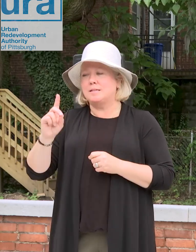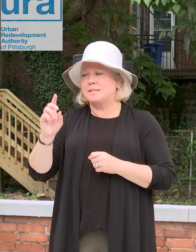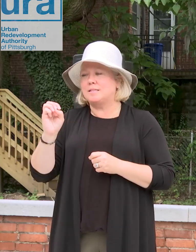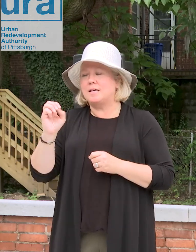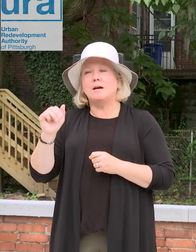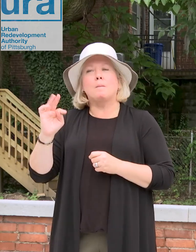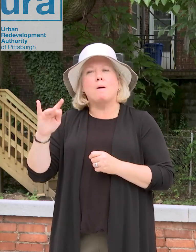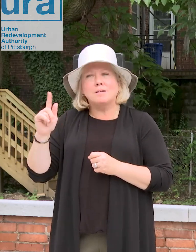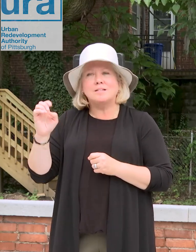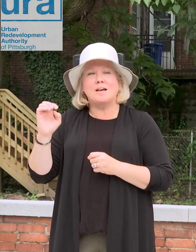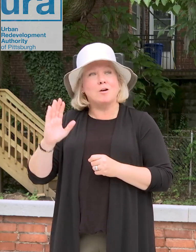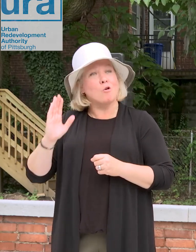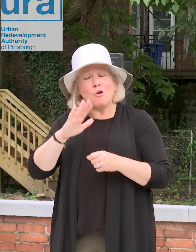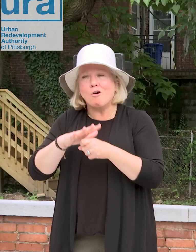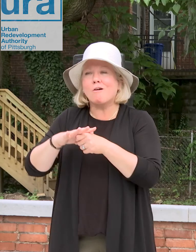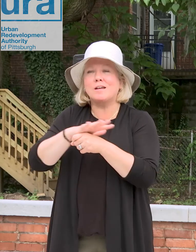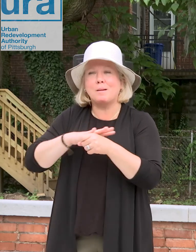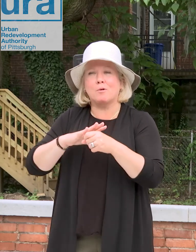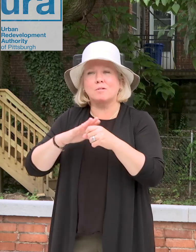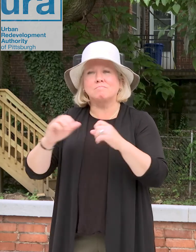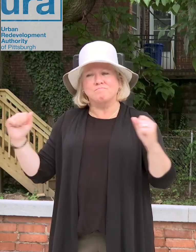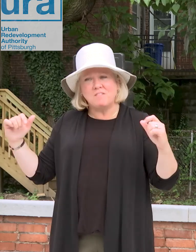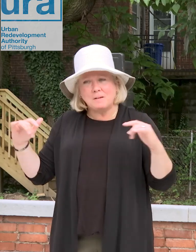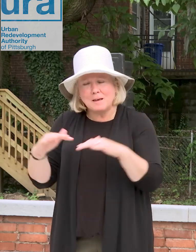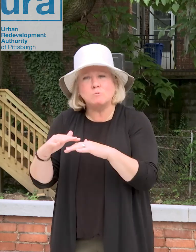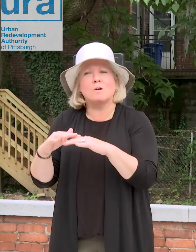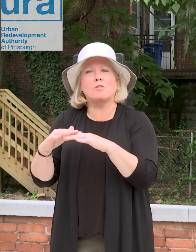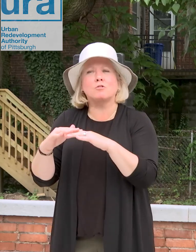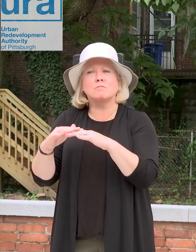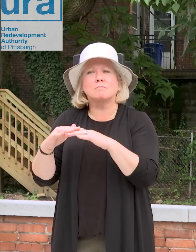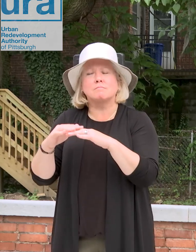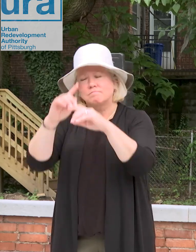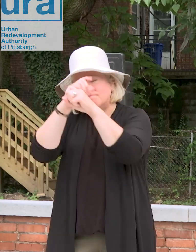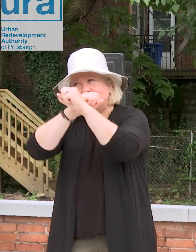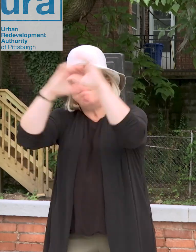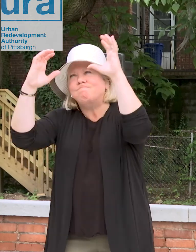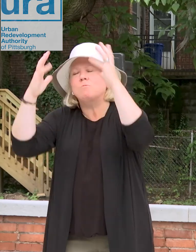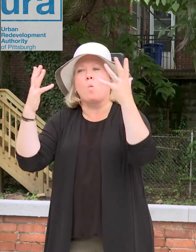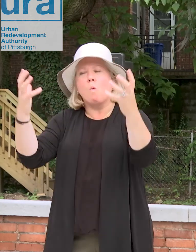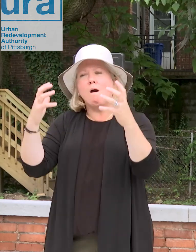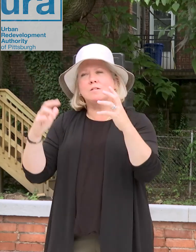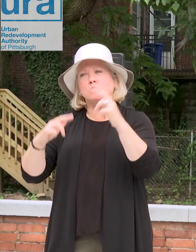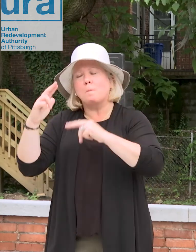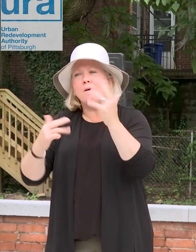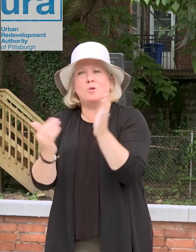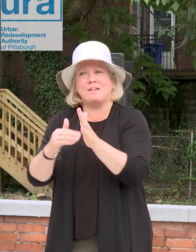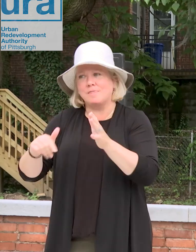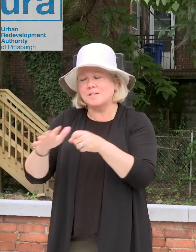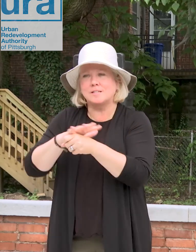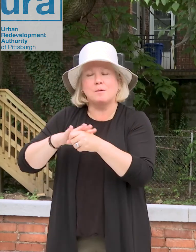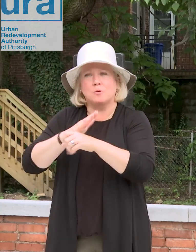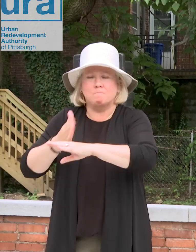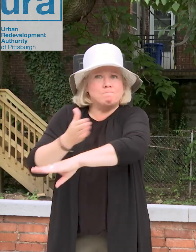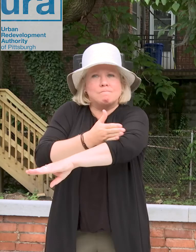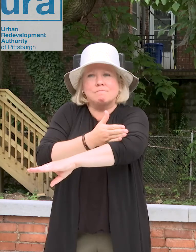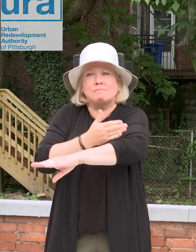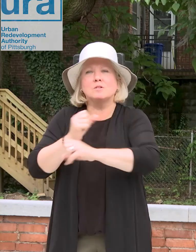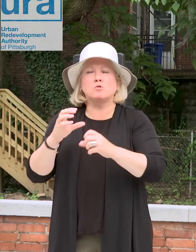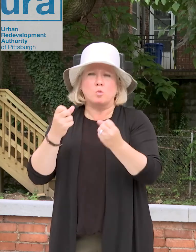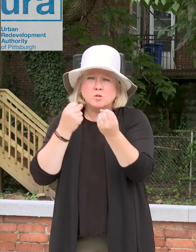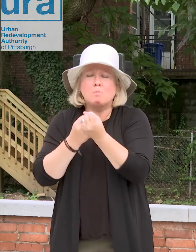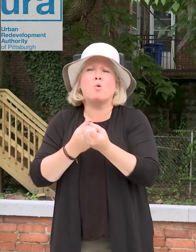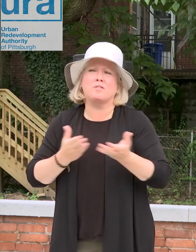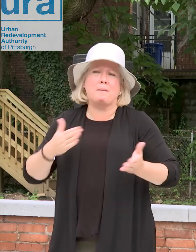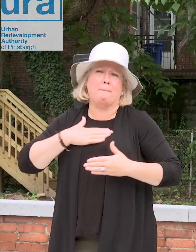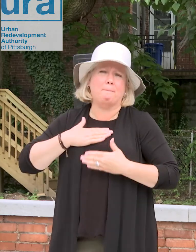come together for a vision to rebuild their neighborhood. And any support that can be provided to them should be. So thank you all for